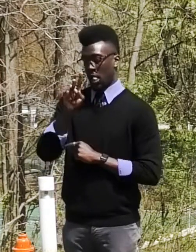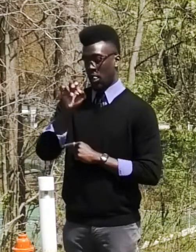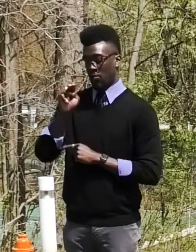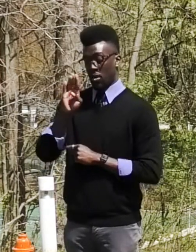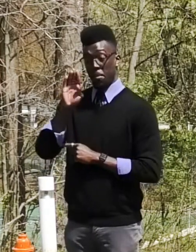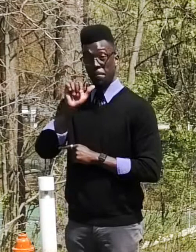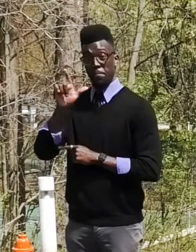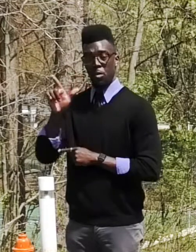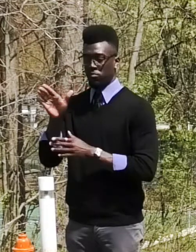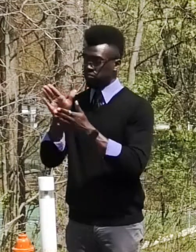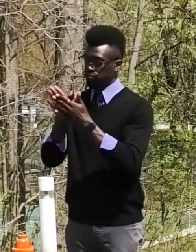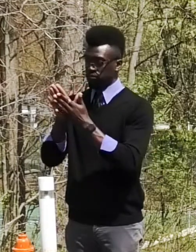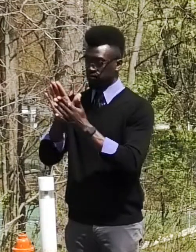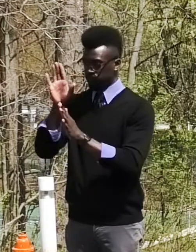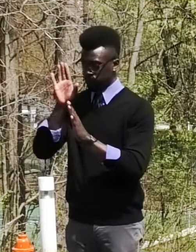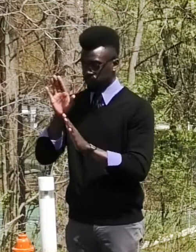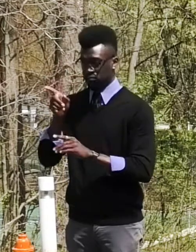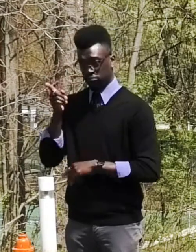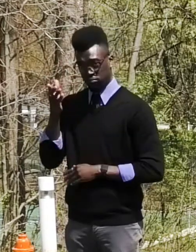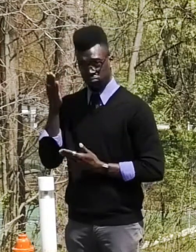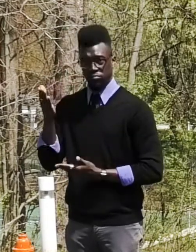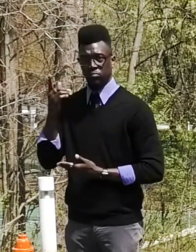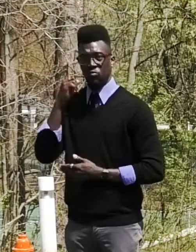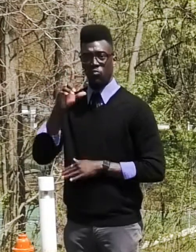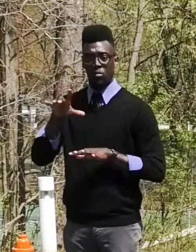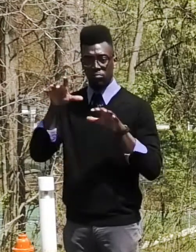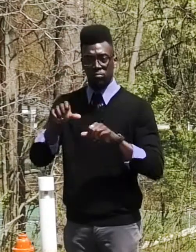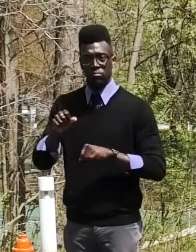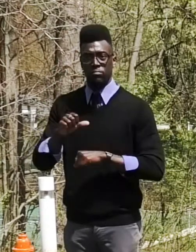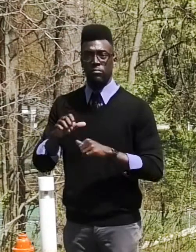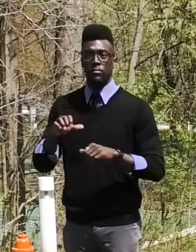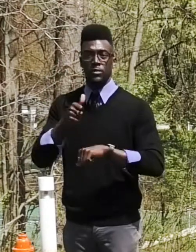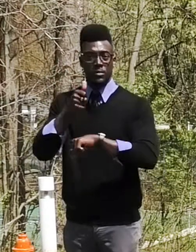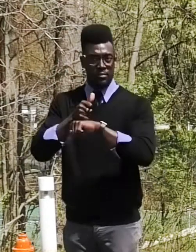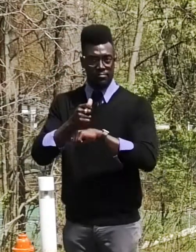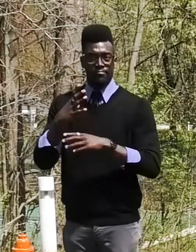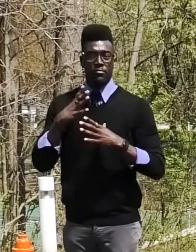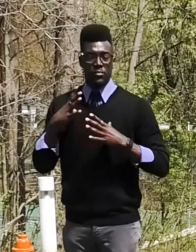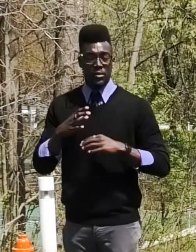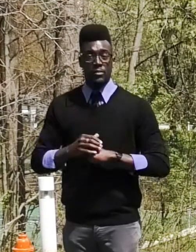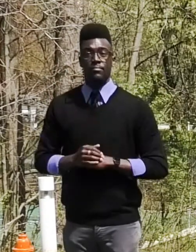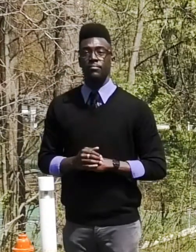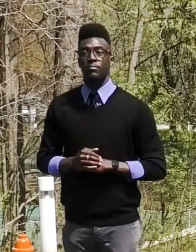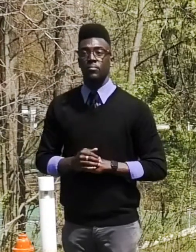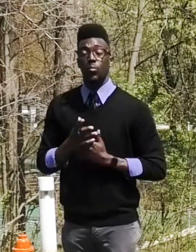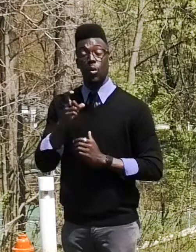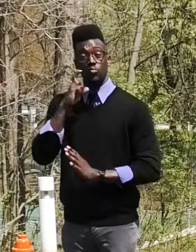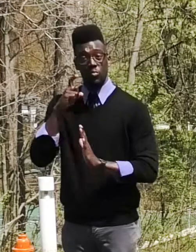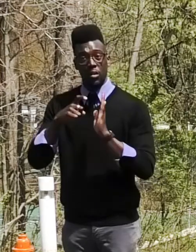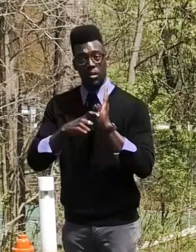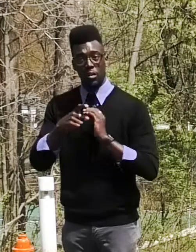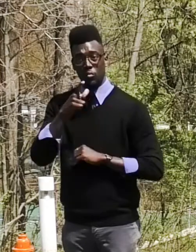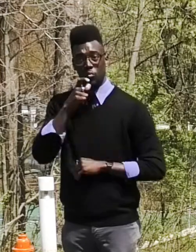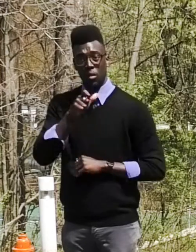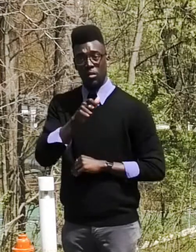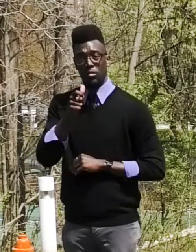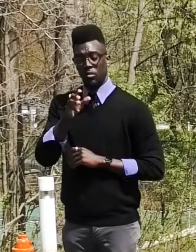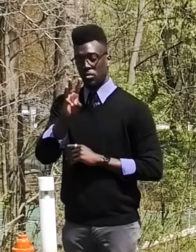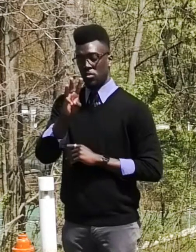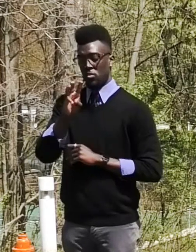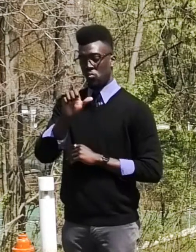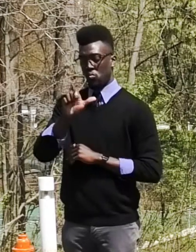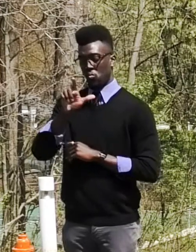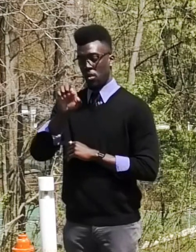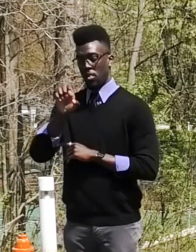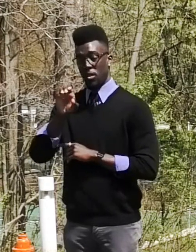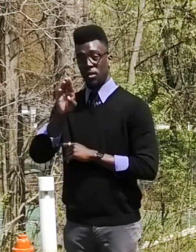for this annual holiday remembrance here in Howard County. I would be remiss if I didn't recognize the works of Willie Birch,